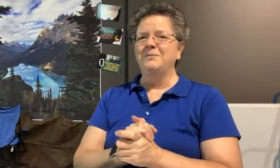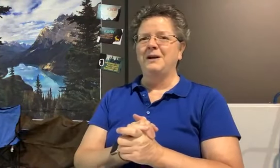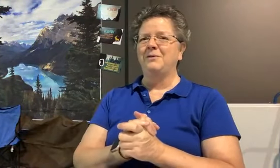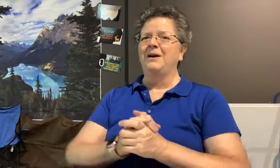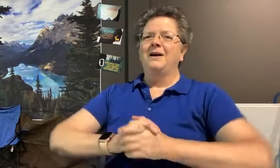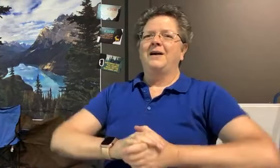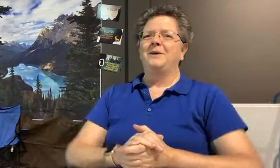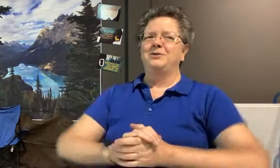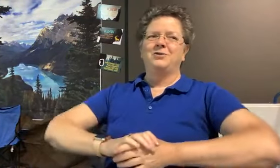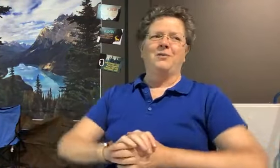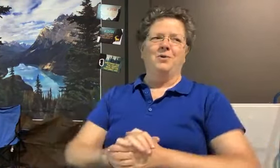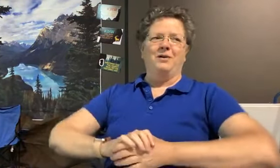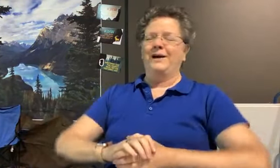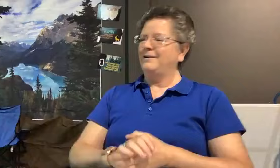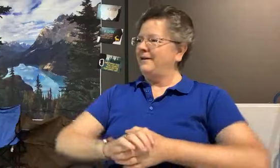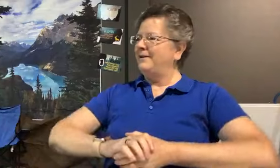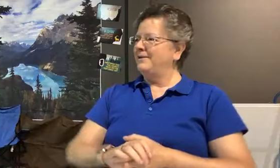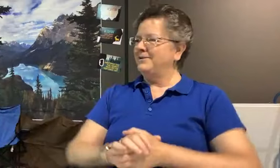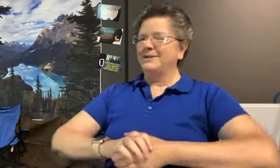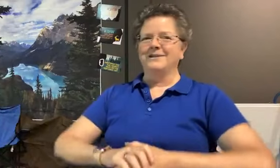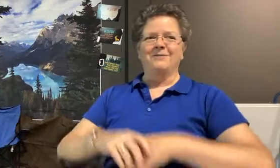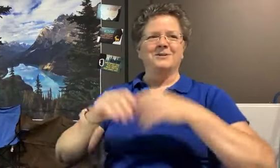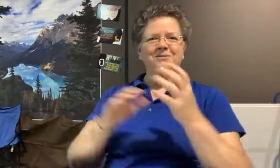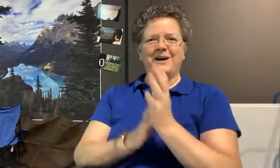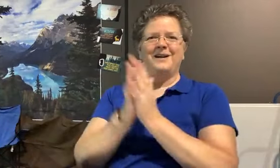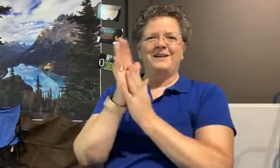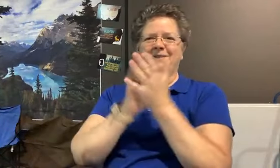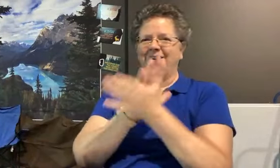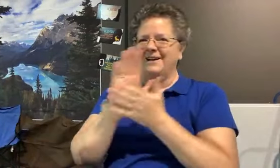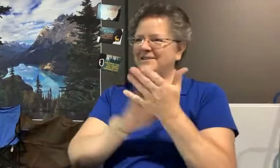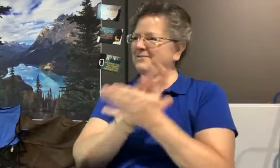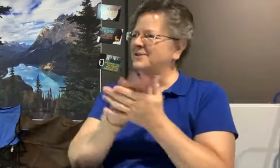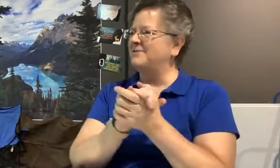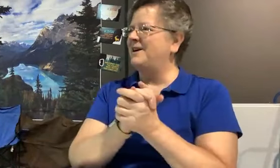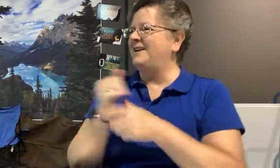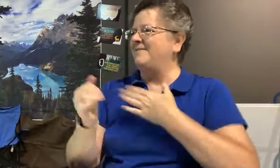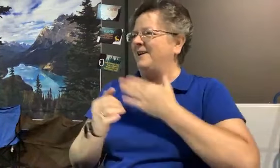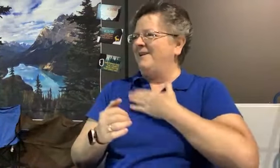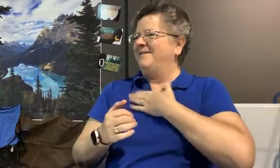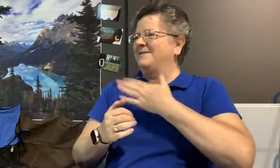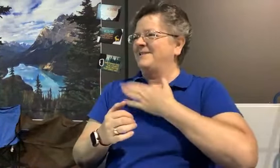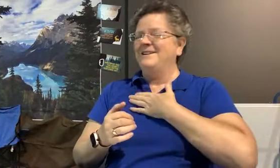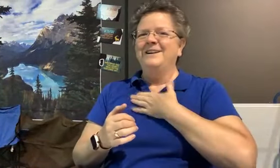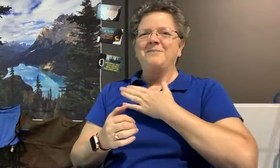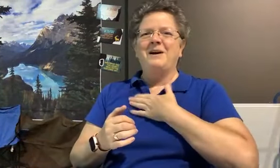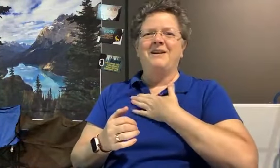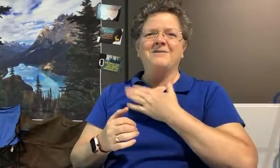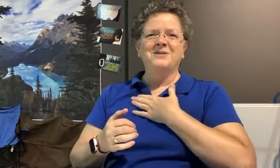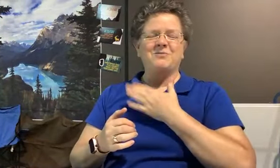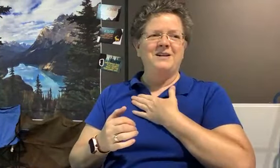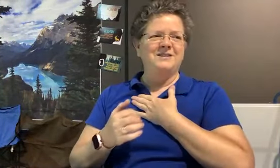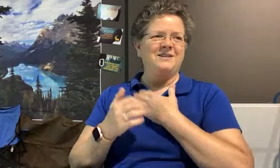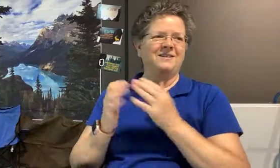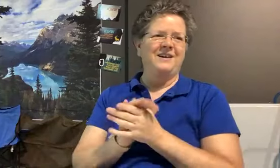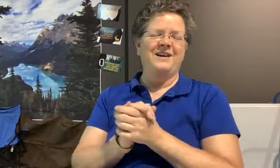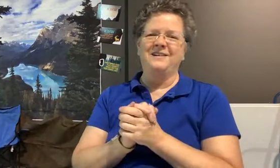mean, I made sure I wore light clothes because I was sweaty. My hands were sweaty. My heart was racing. And